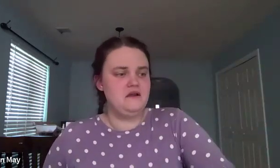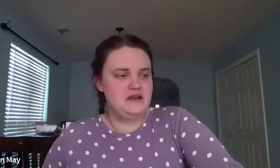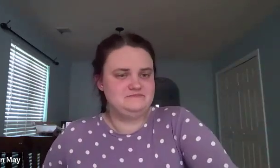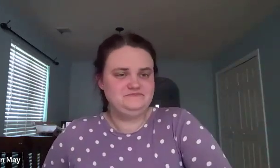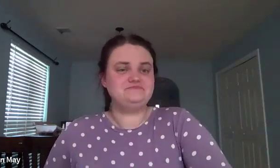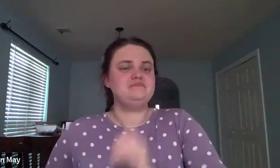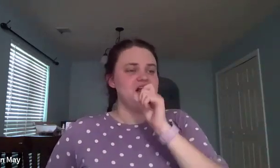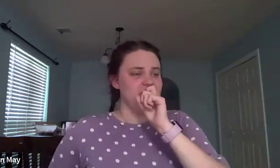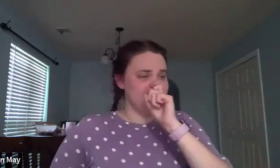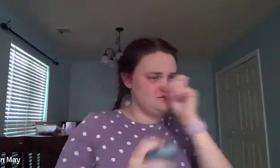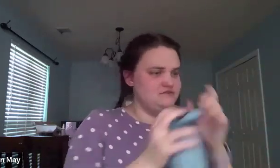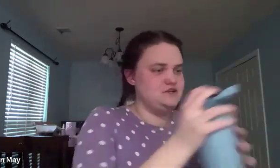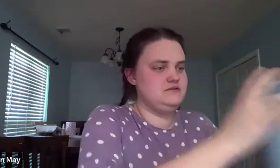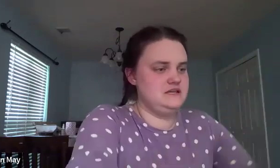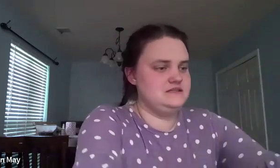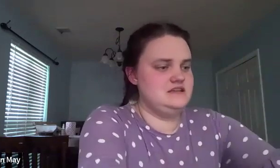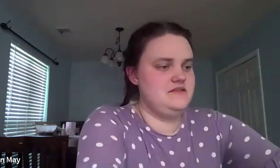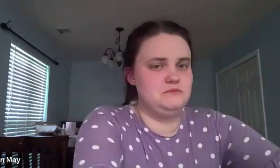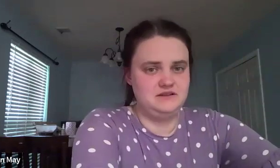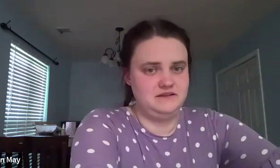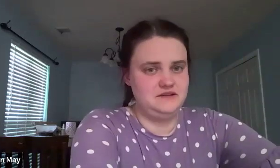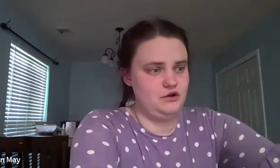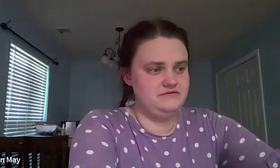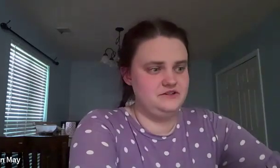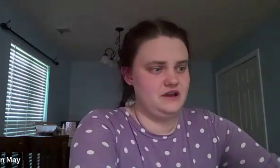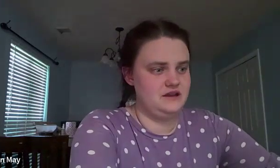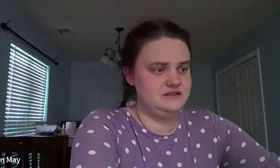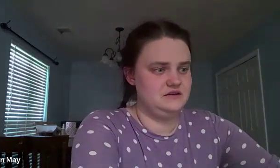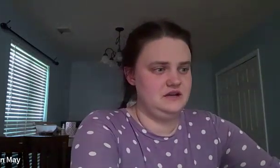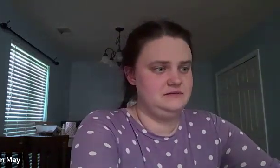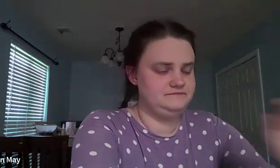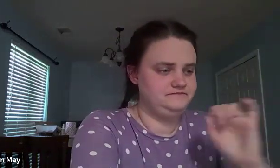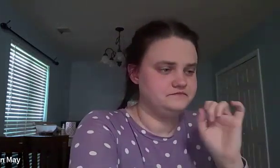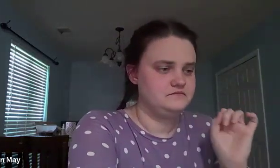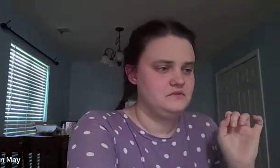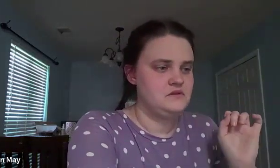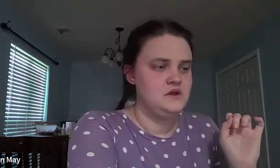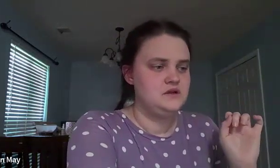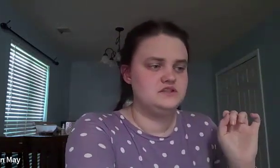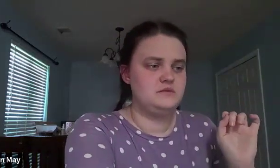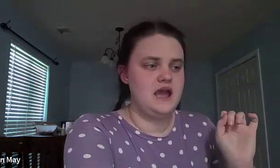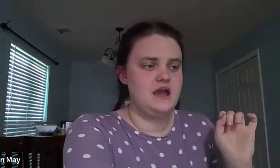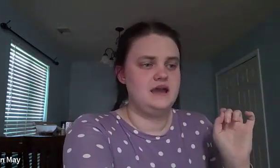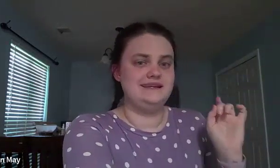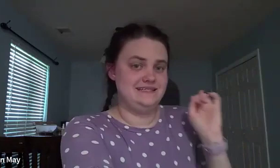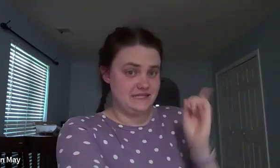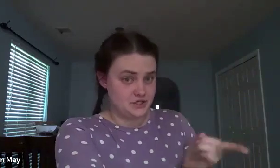Okay. Let's review these and then I'm going to leave it open for you guys. All right. So we had